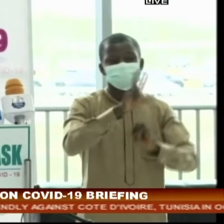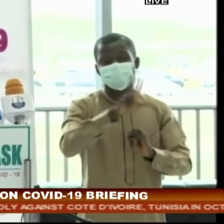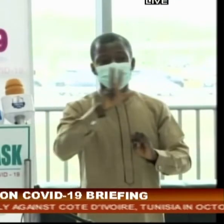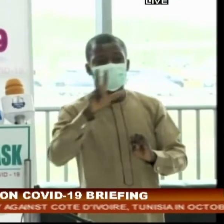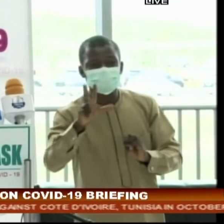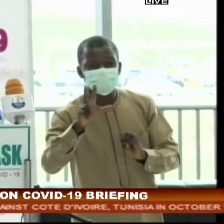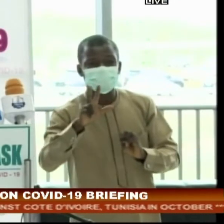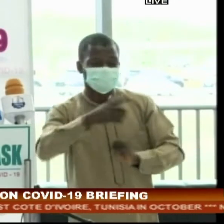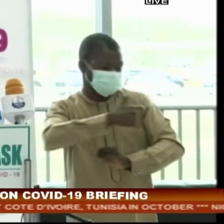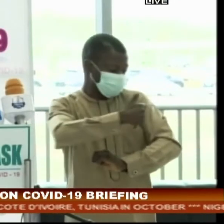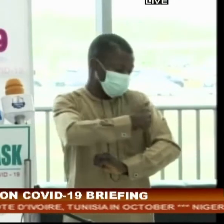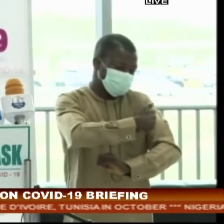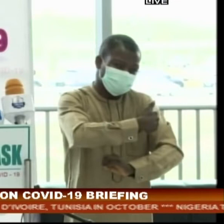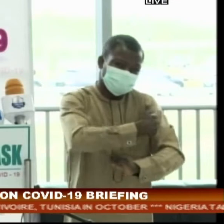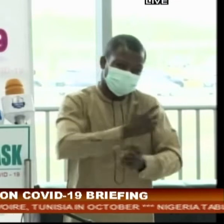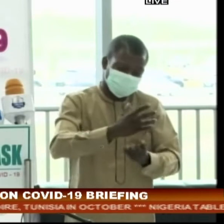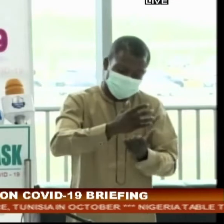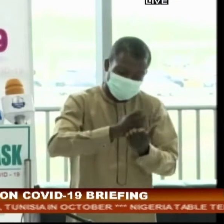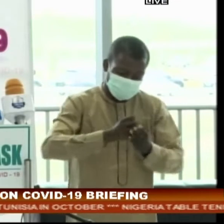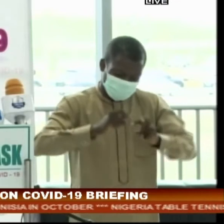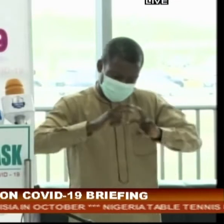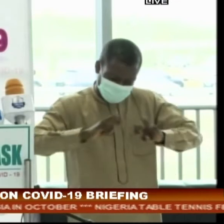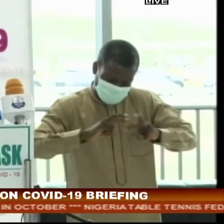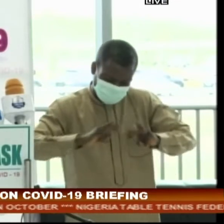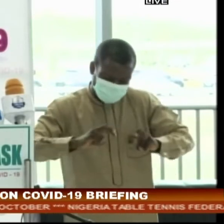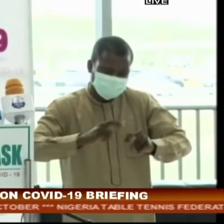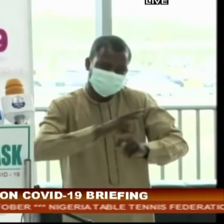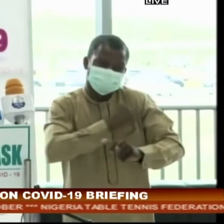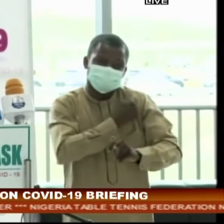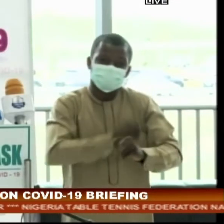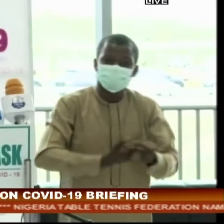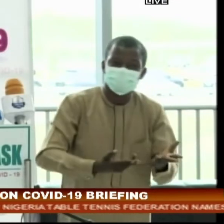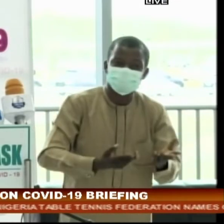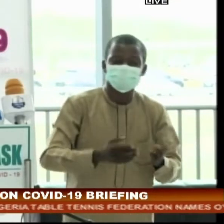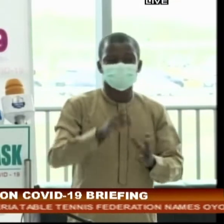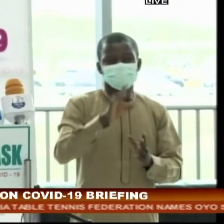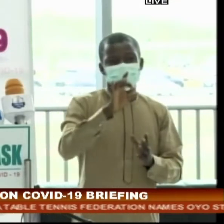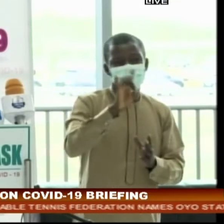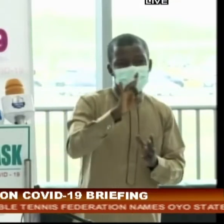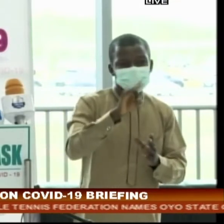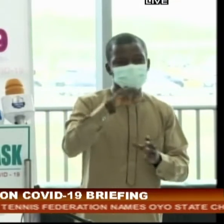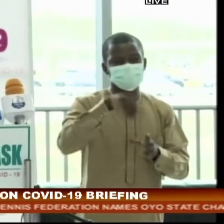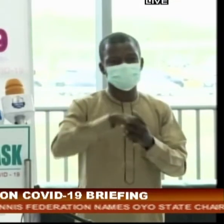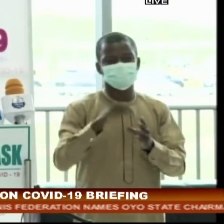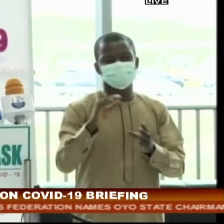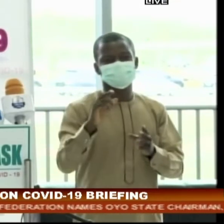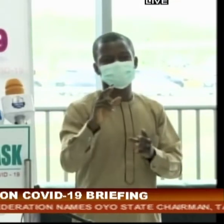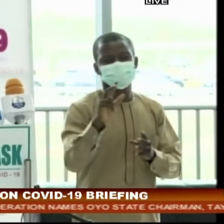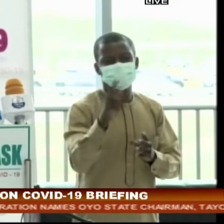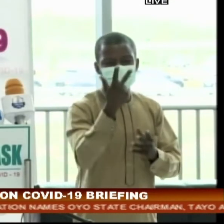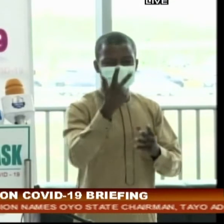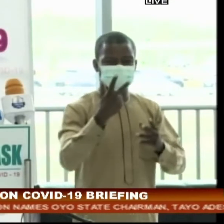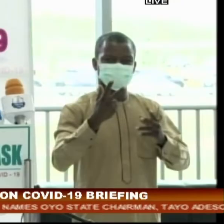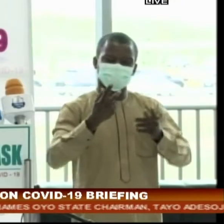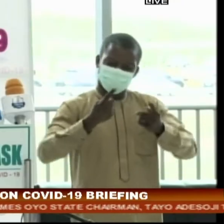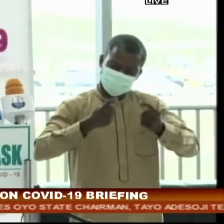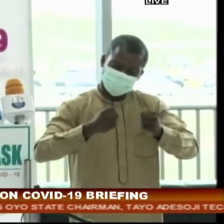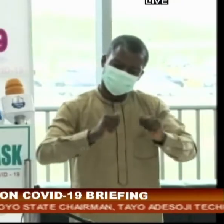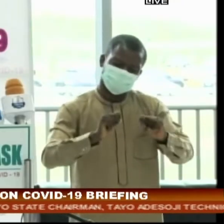vaccines are under clinical evaluation. 8 are in the phase 3 trials,